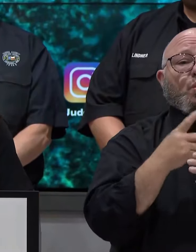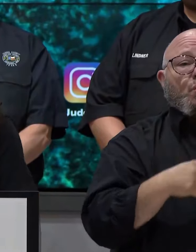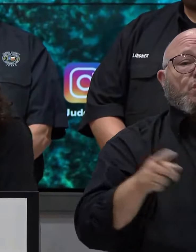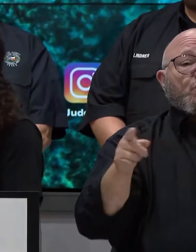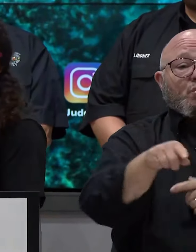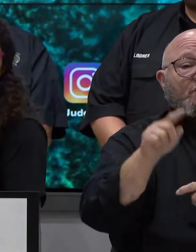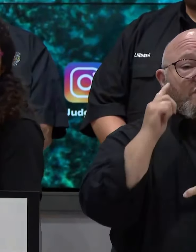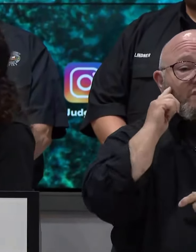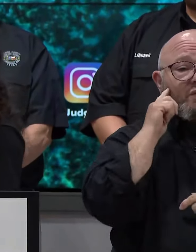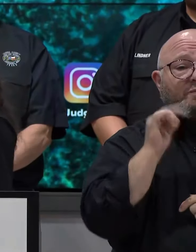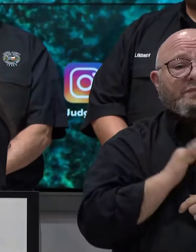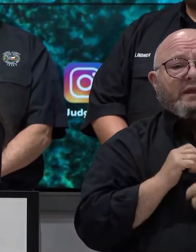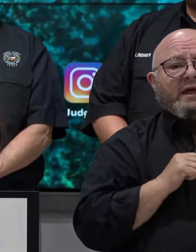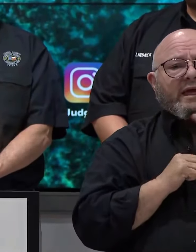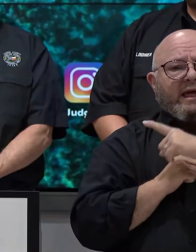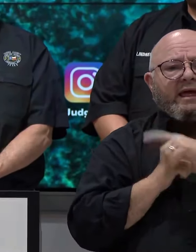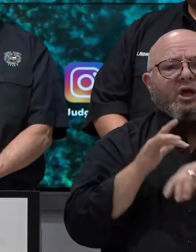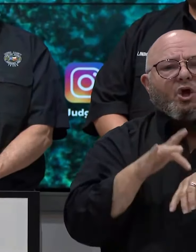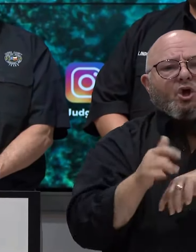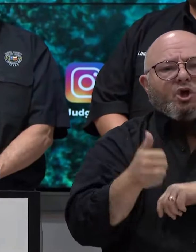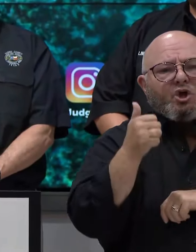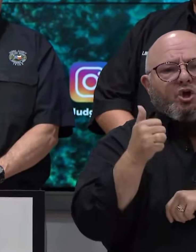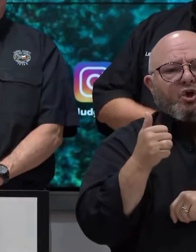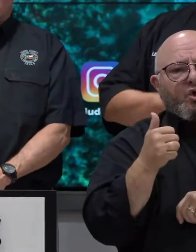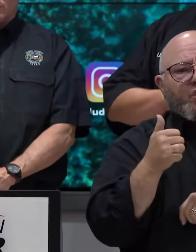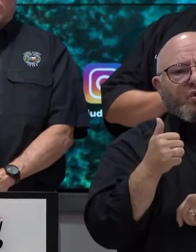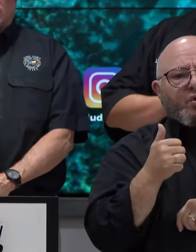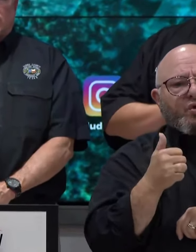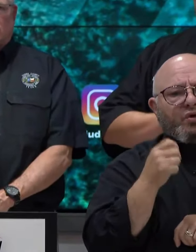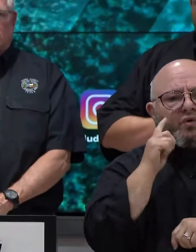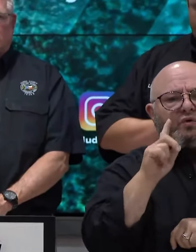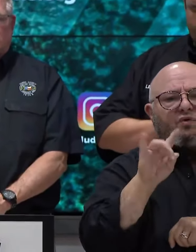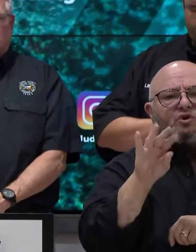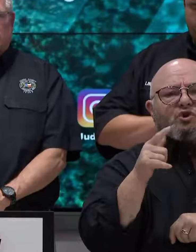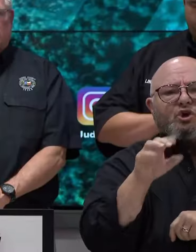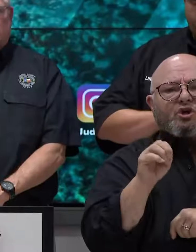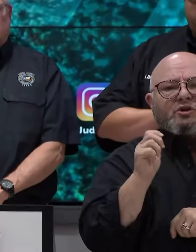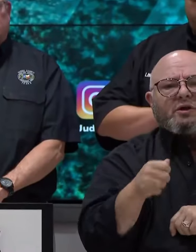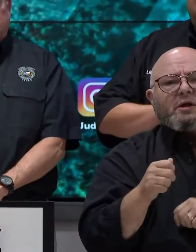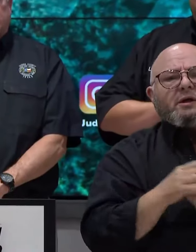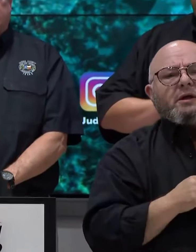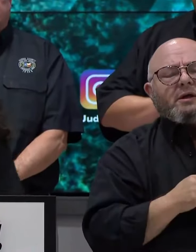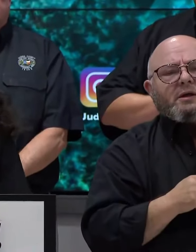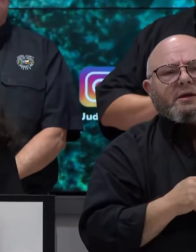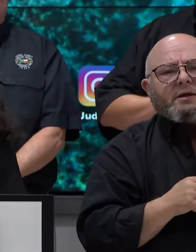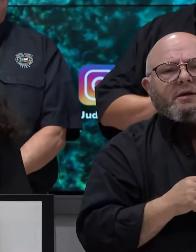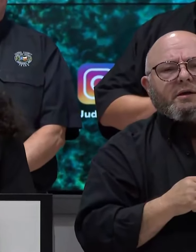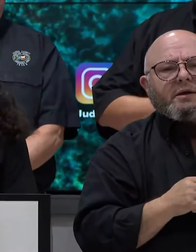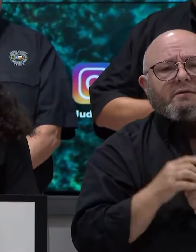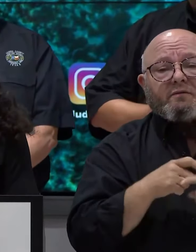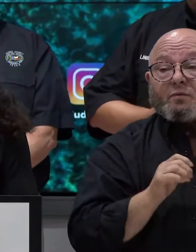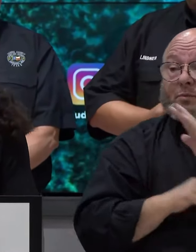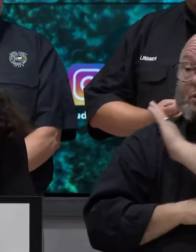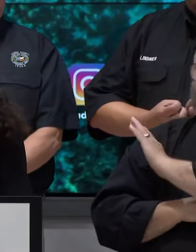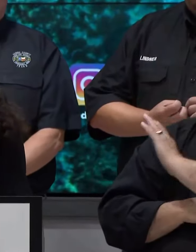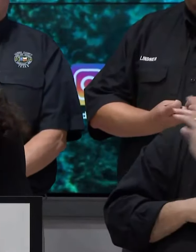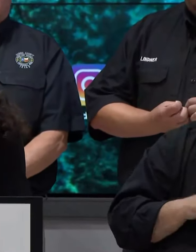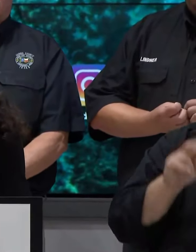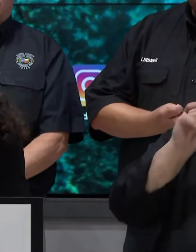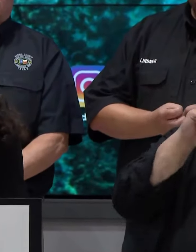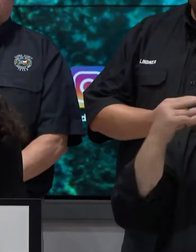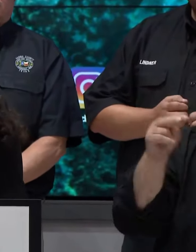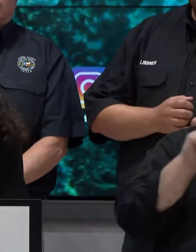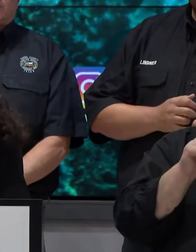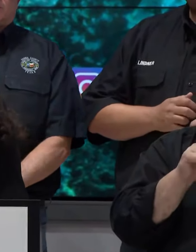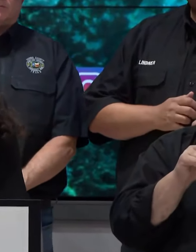have heard. I asked him earlier, you know, I think I'm just ridiculous about from your standpoint,